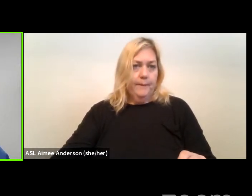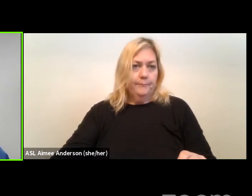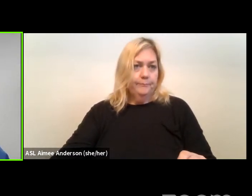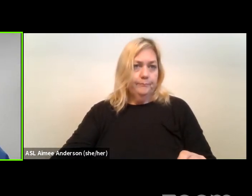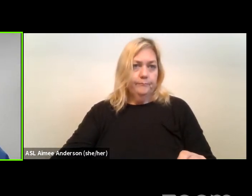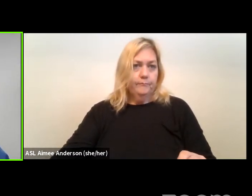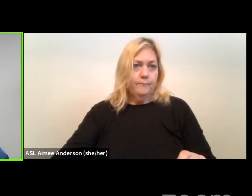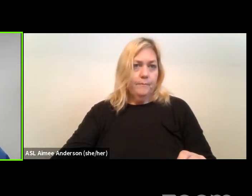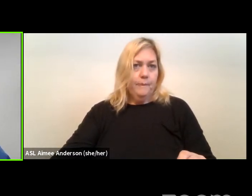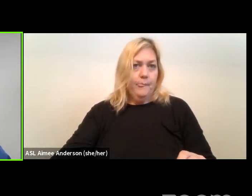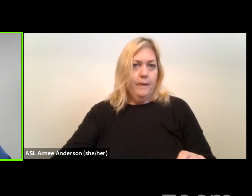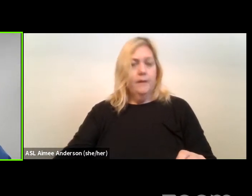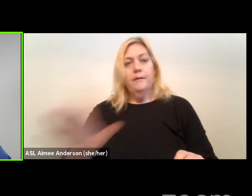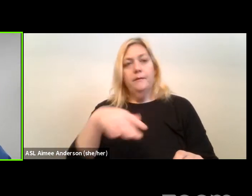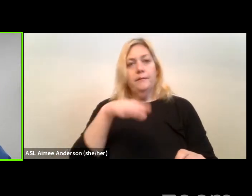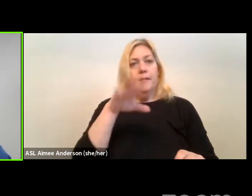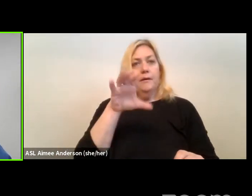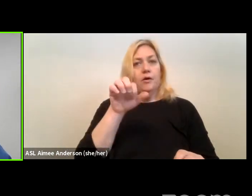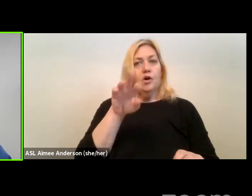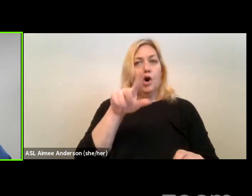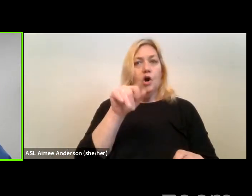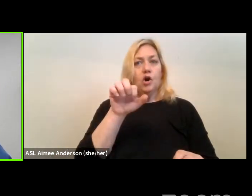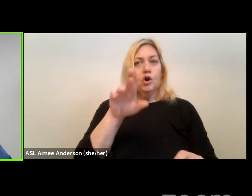Mr. Fink.